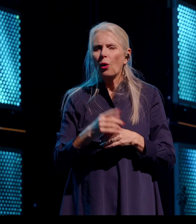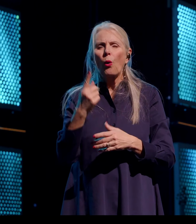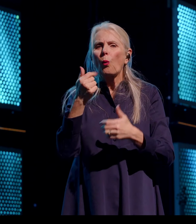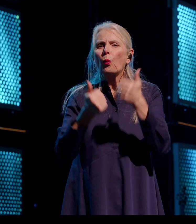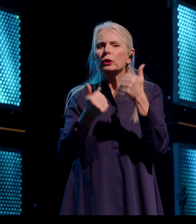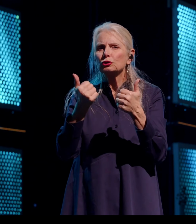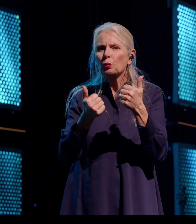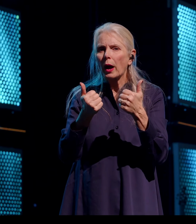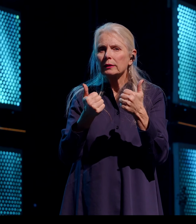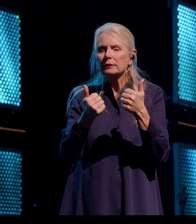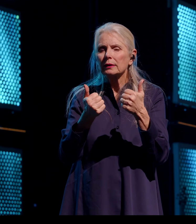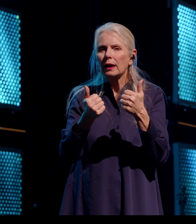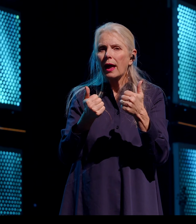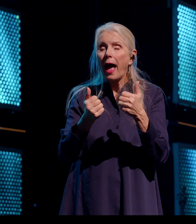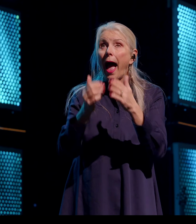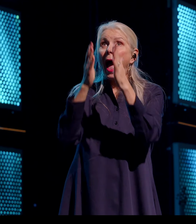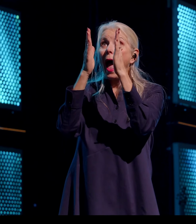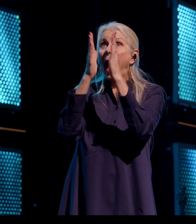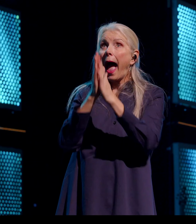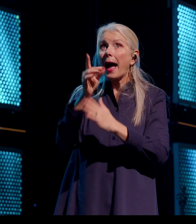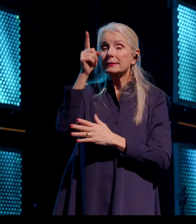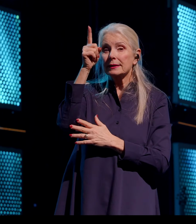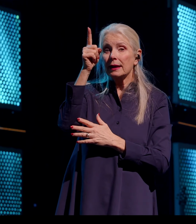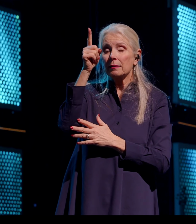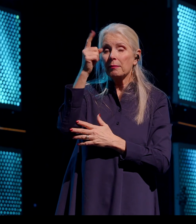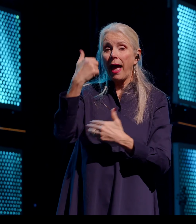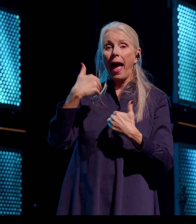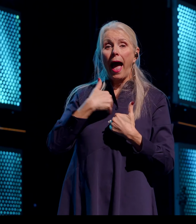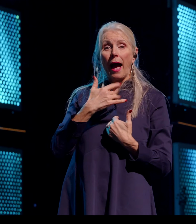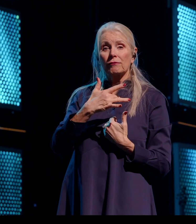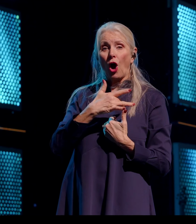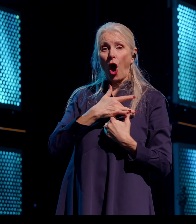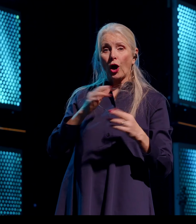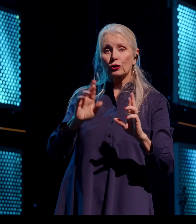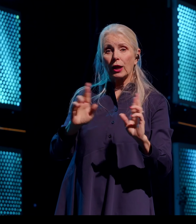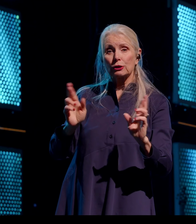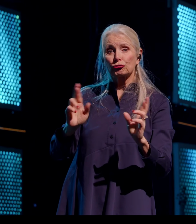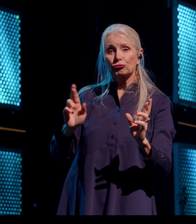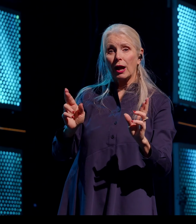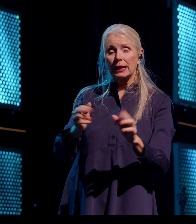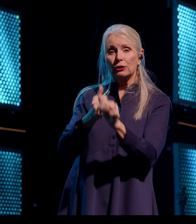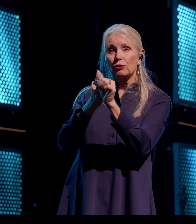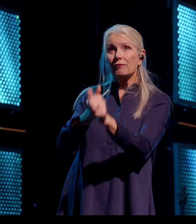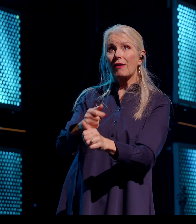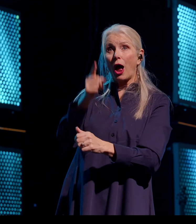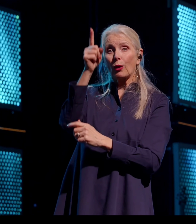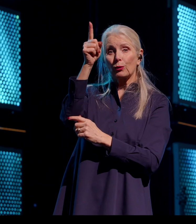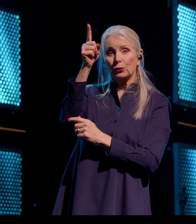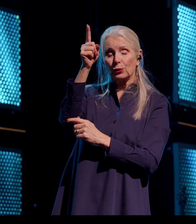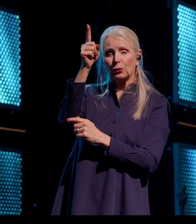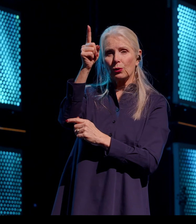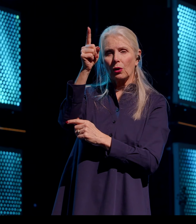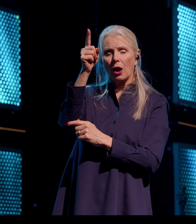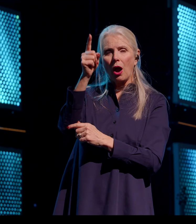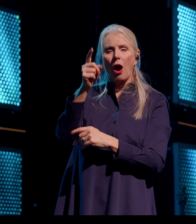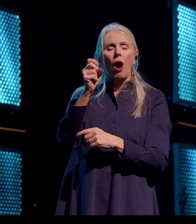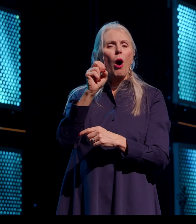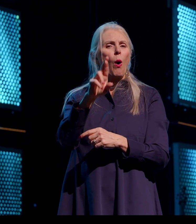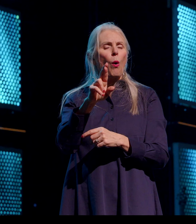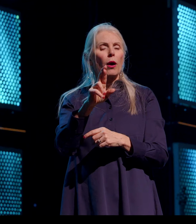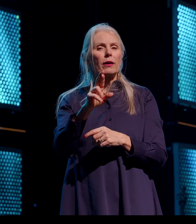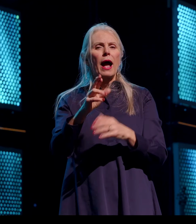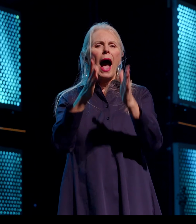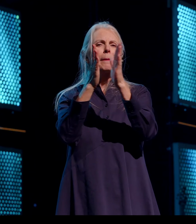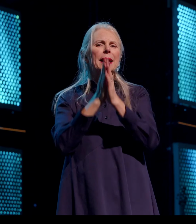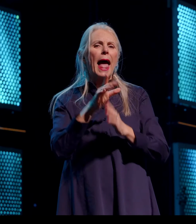do? And how can I have a heart that's ready to follow you? Let me ask you, do you think God's involved in the biggest details